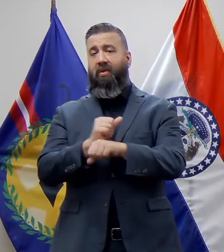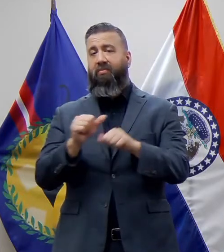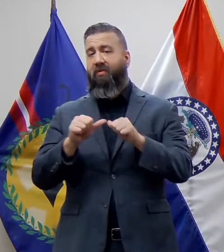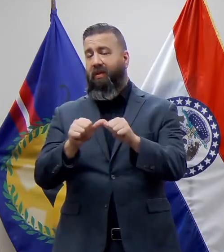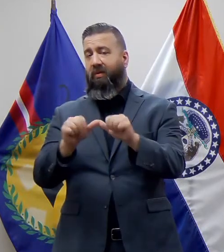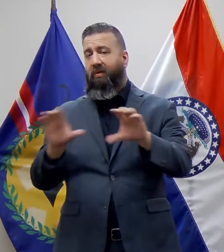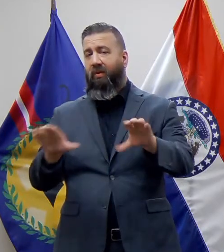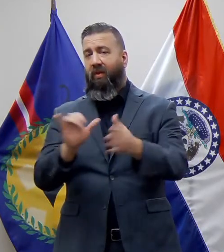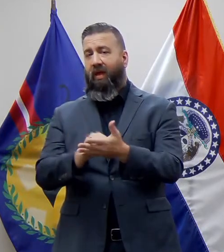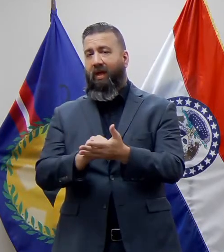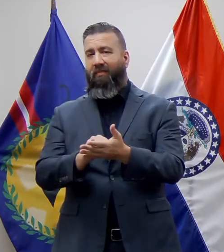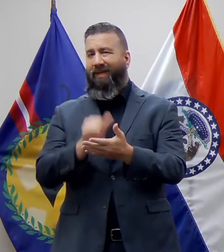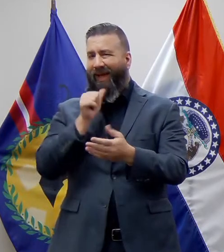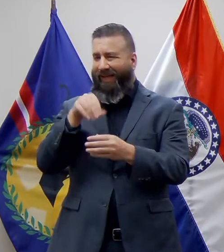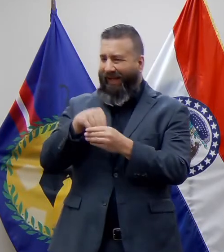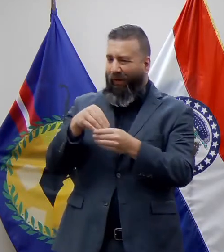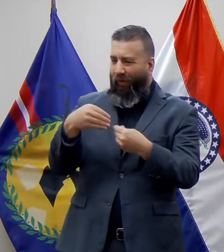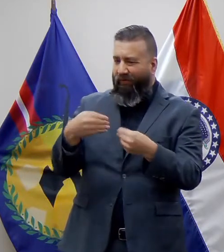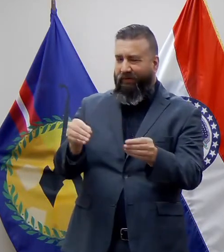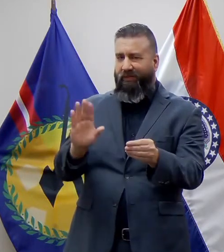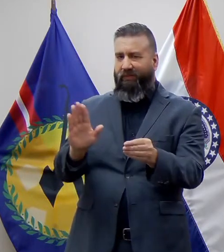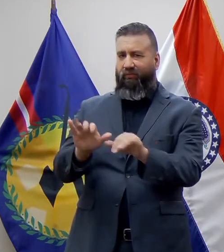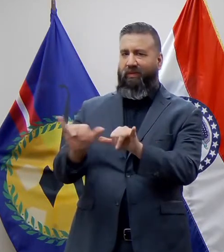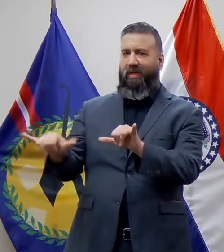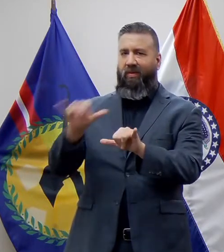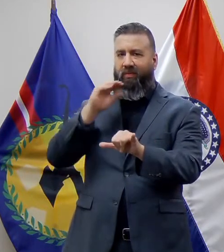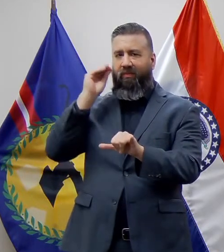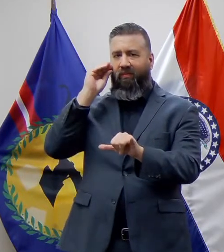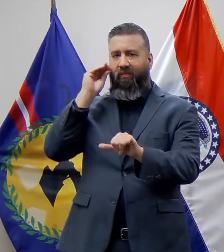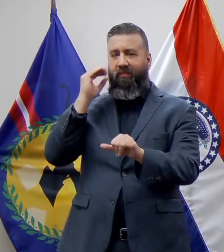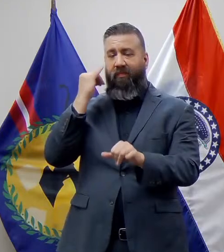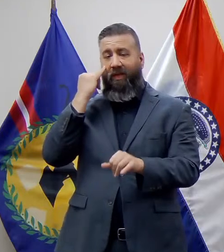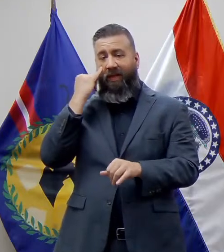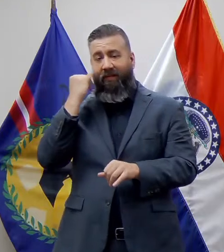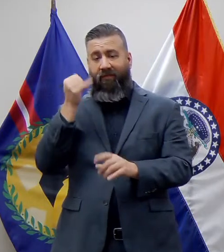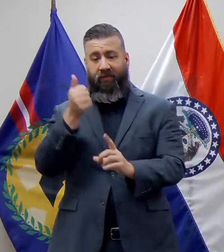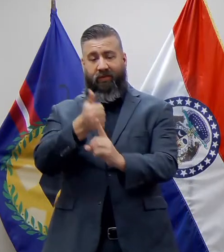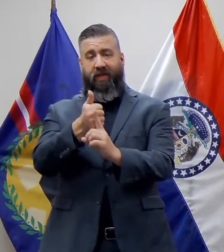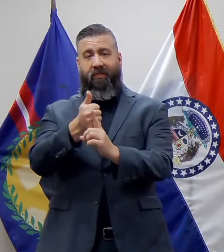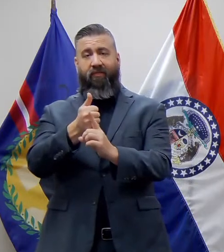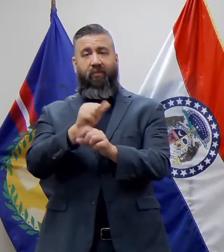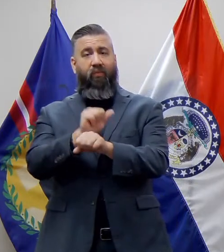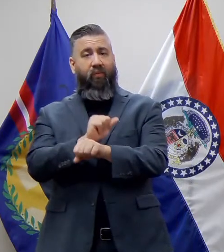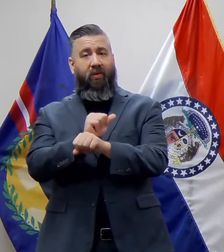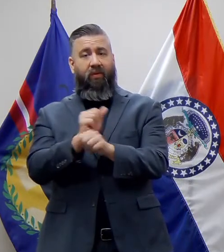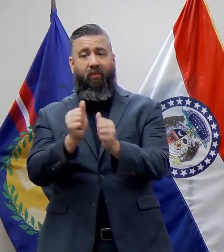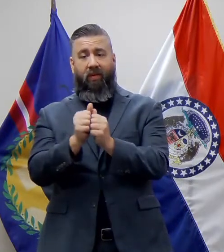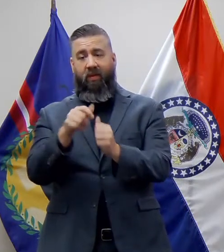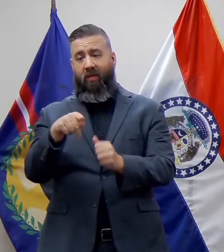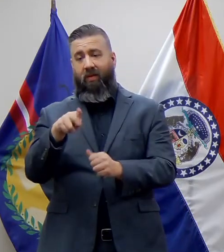They just won't do it in their office. If you have a public-facing job, if there's